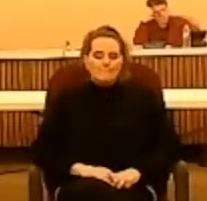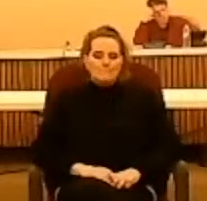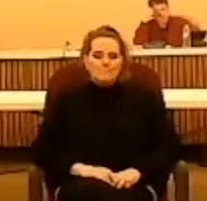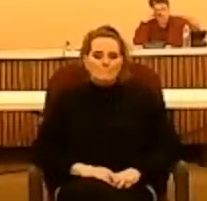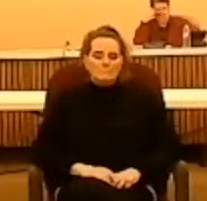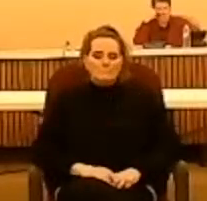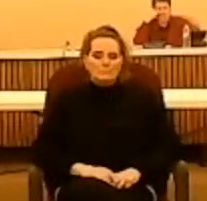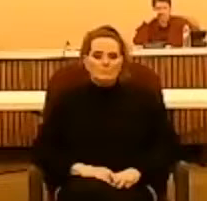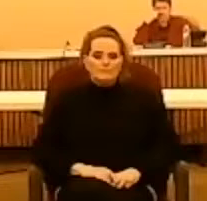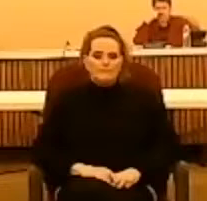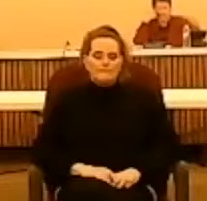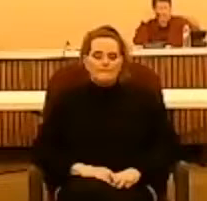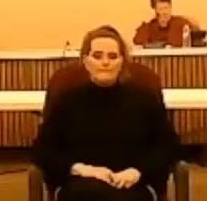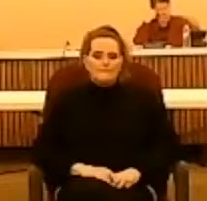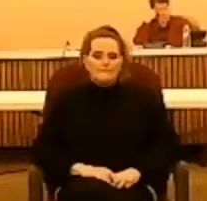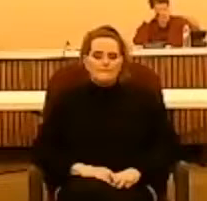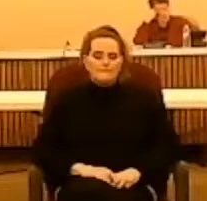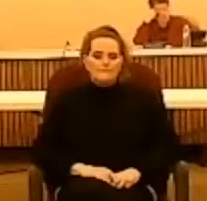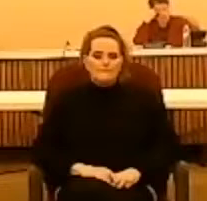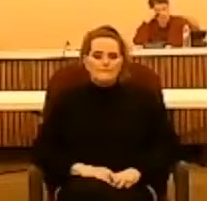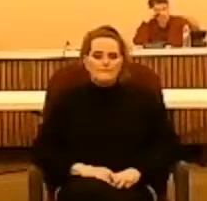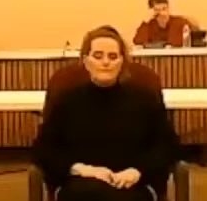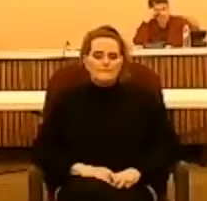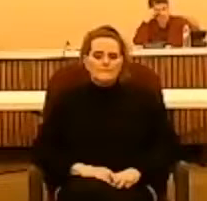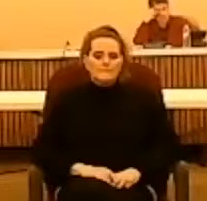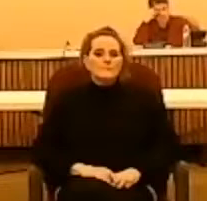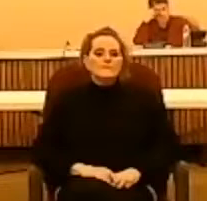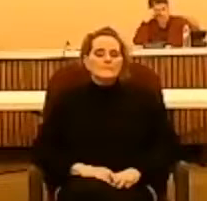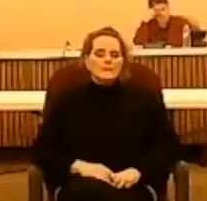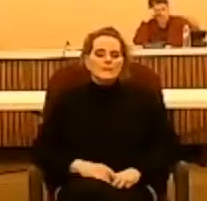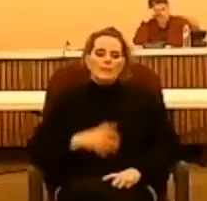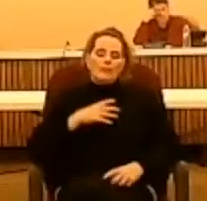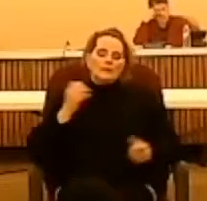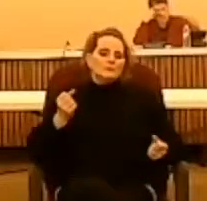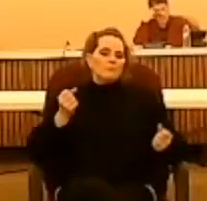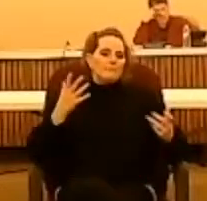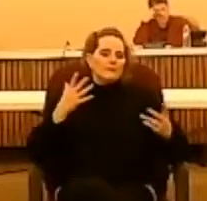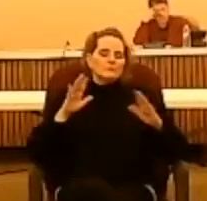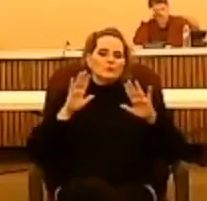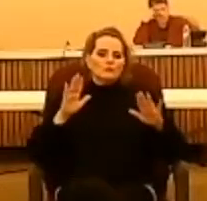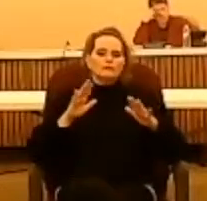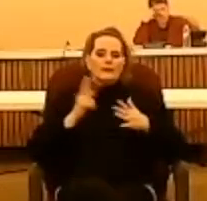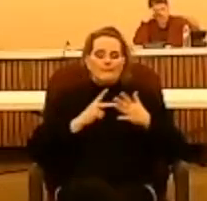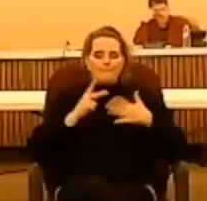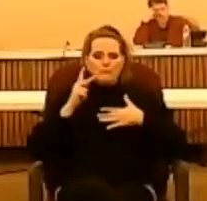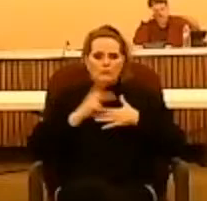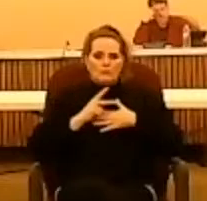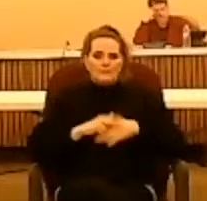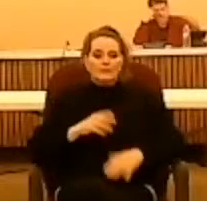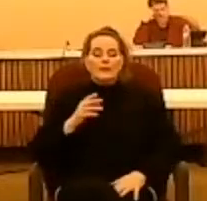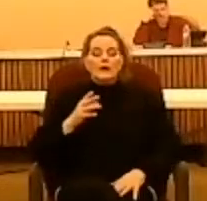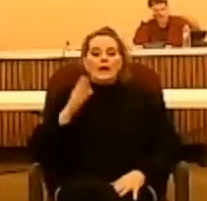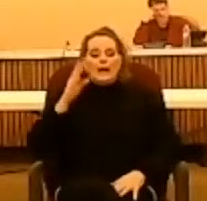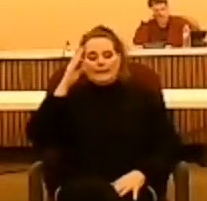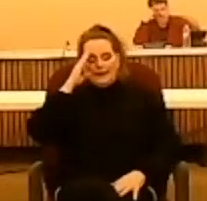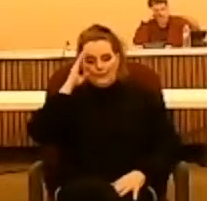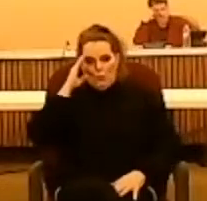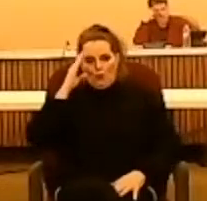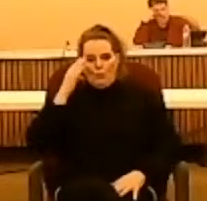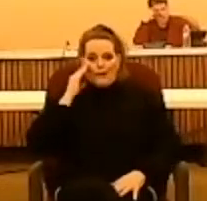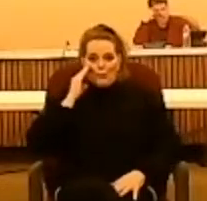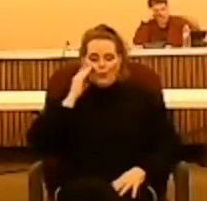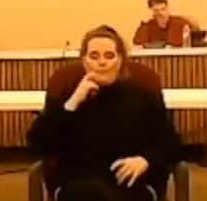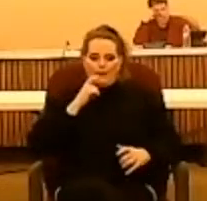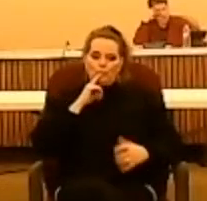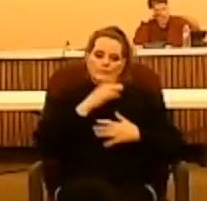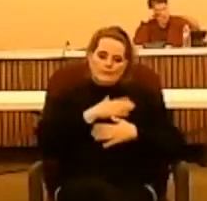and do, you know, a number of great programs that I know have been very much appreciated, especially during the